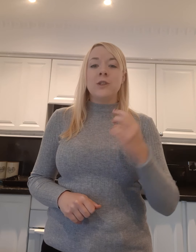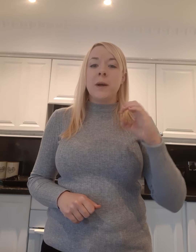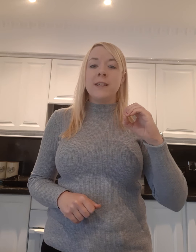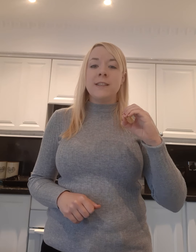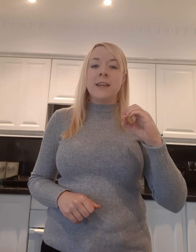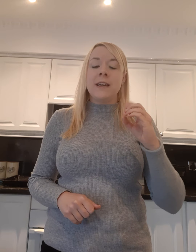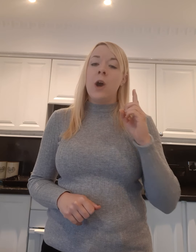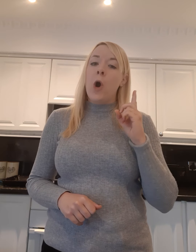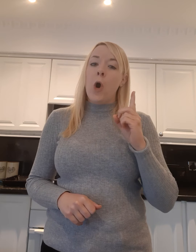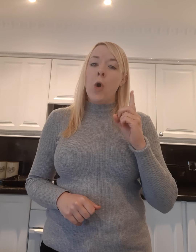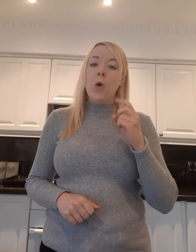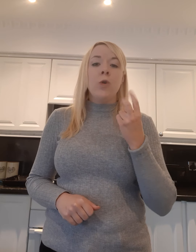2020 or